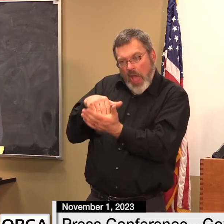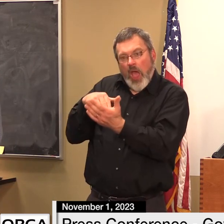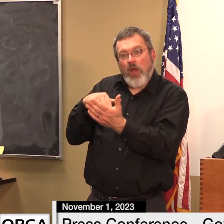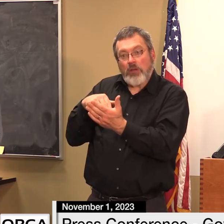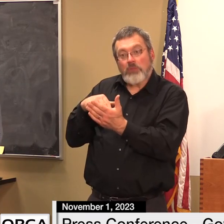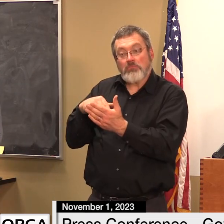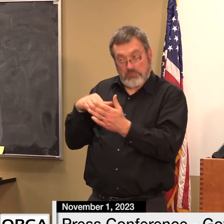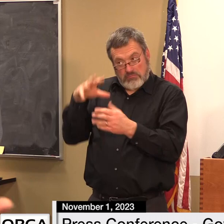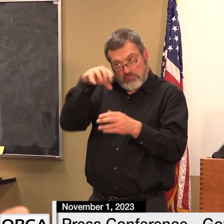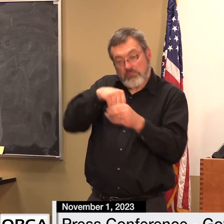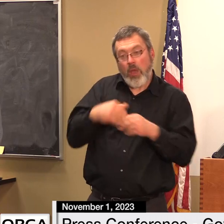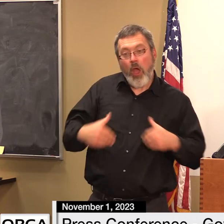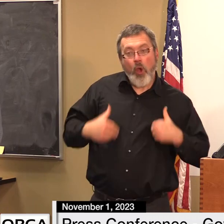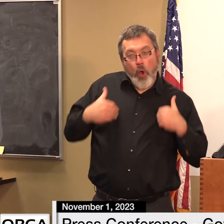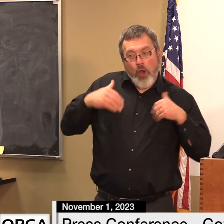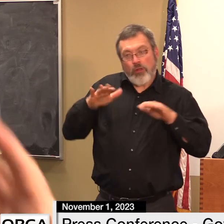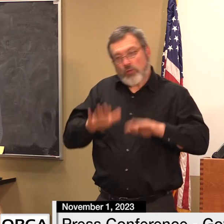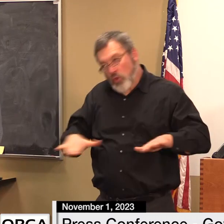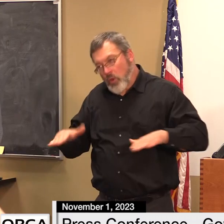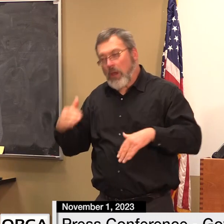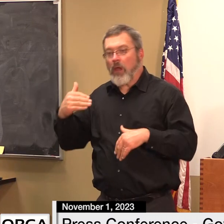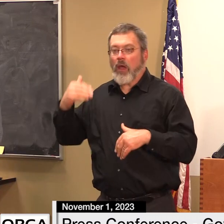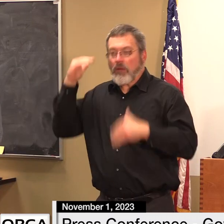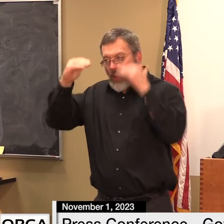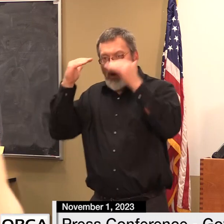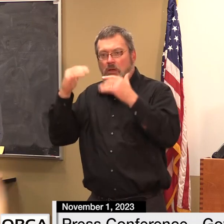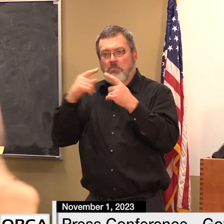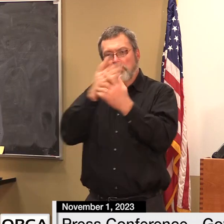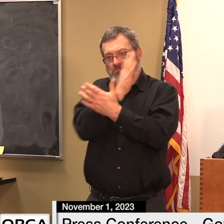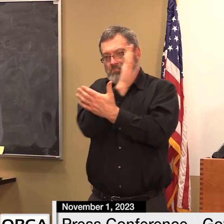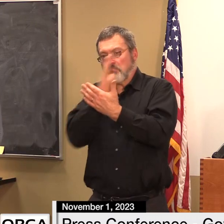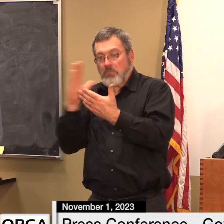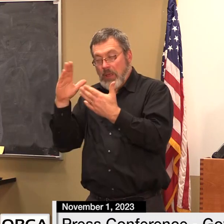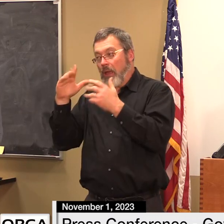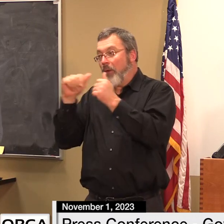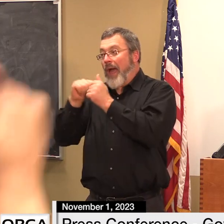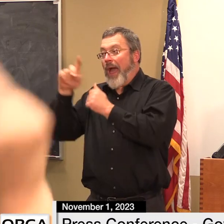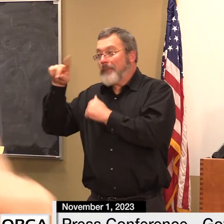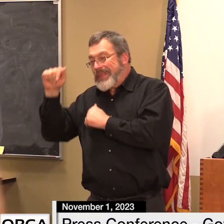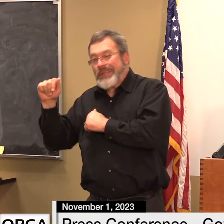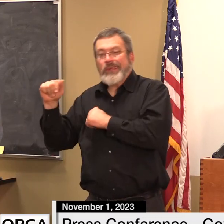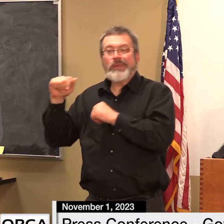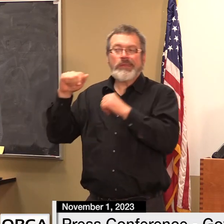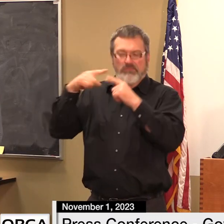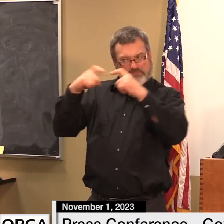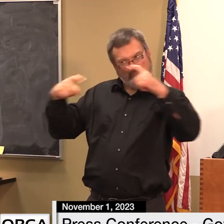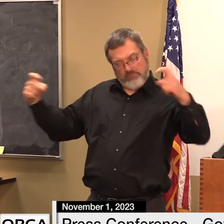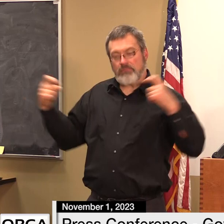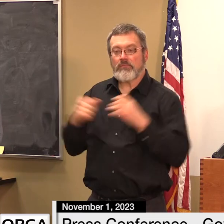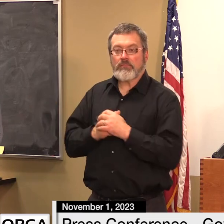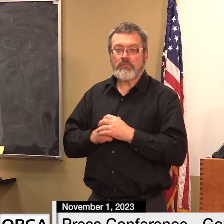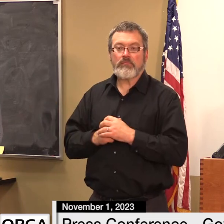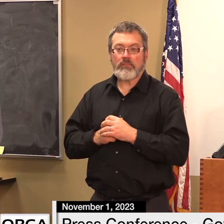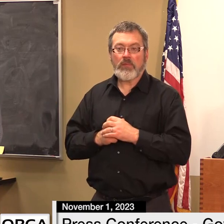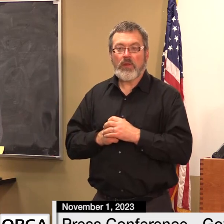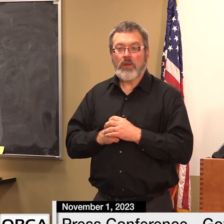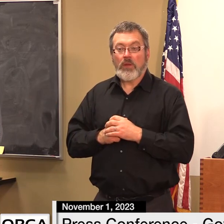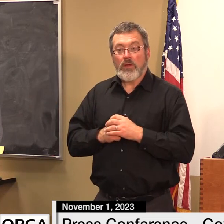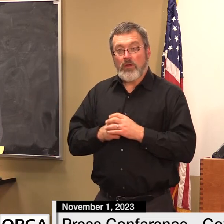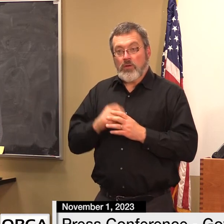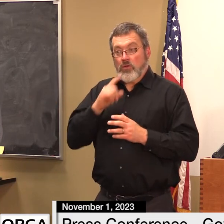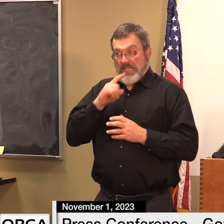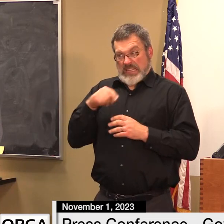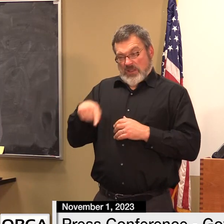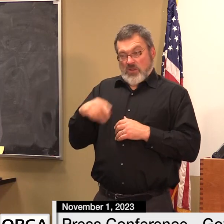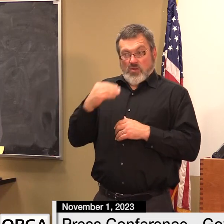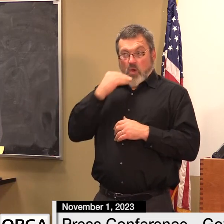youth, families, older Vermonters, and people with disabilities. First, Vermont's Home Weatherization Assistance Program exists to improve